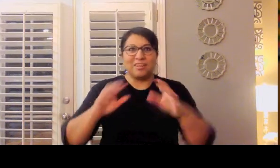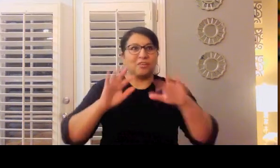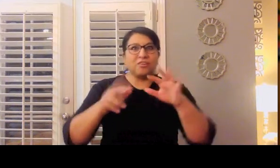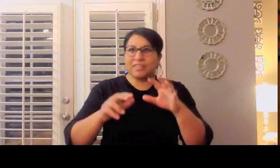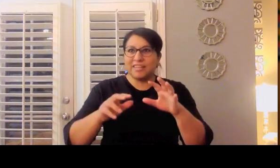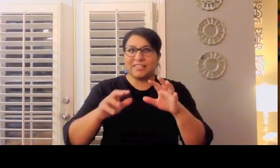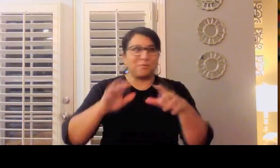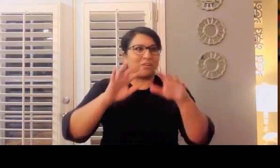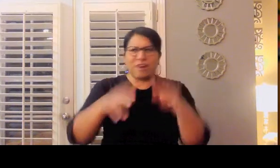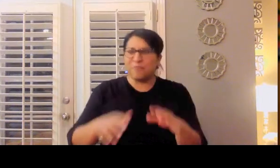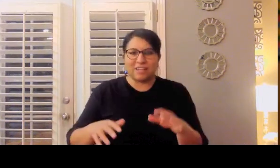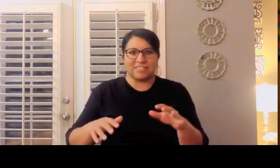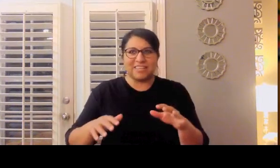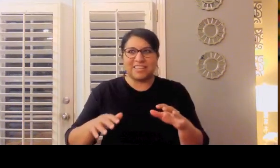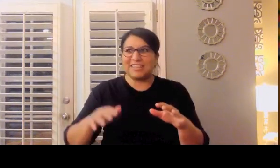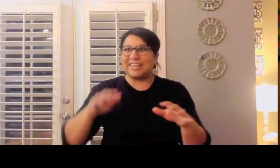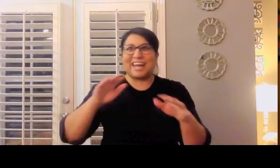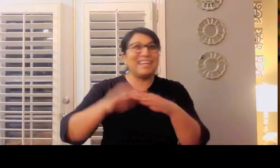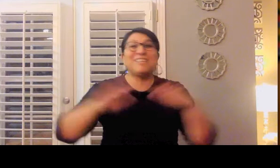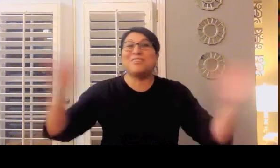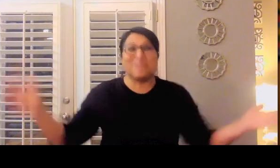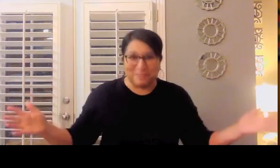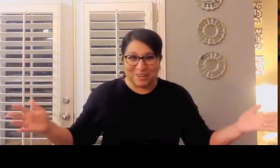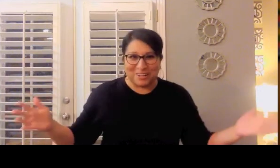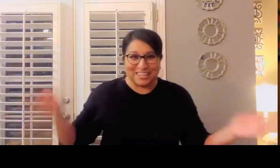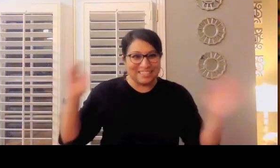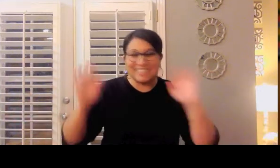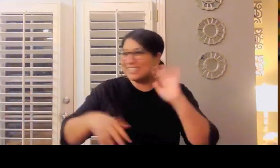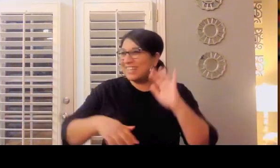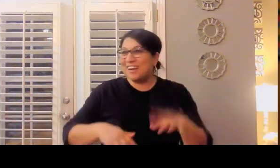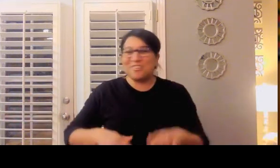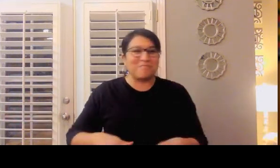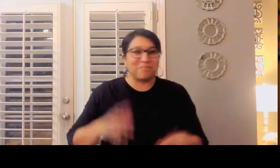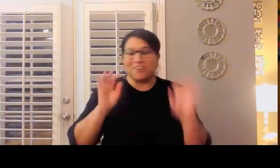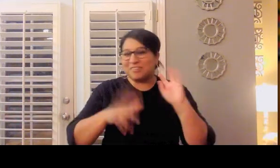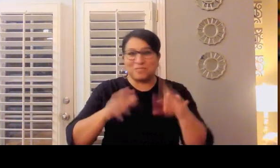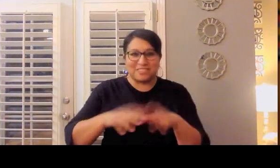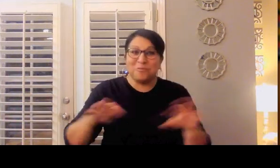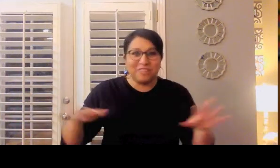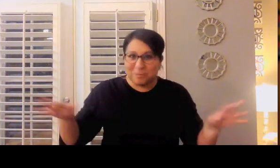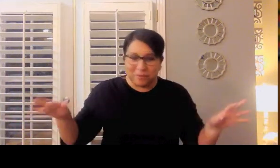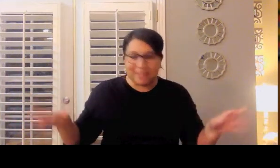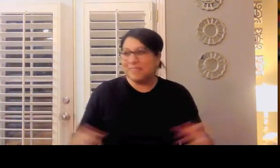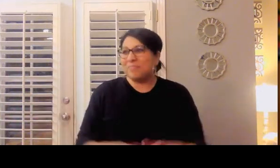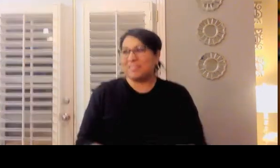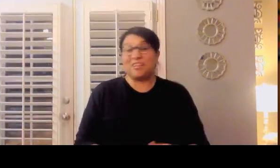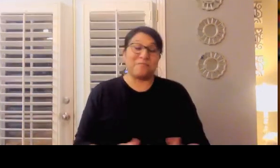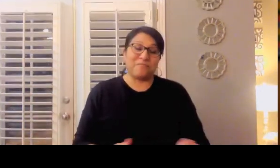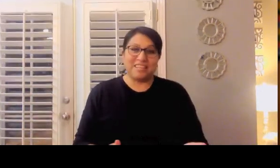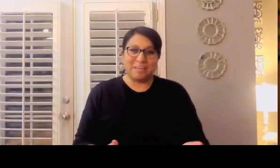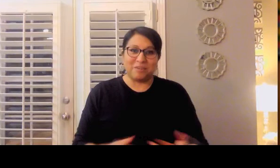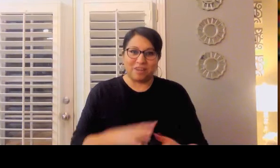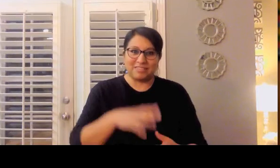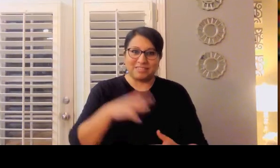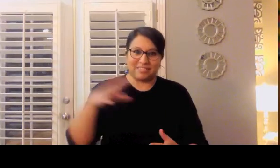Googled cookies with hard frosting and I didn't even know what they were called. I just got on the computer and was Googling away till I